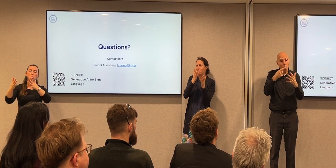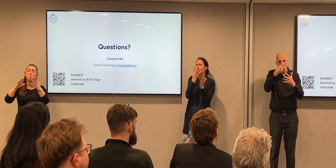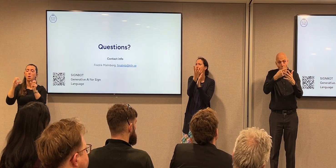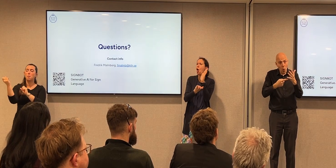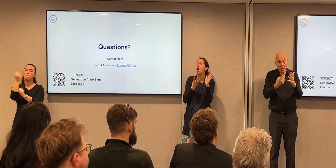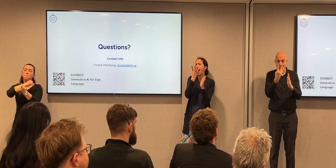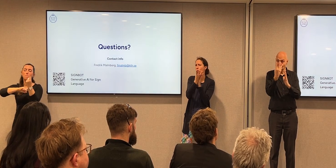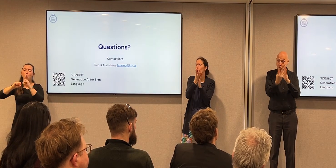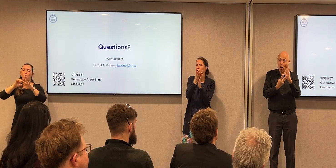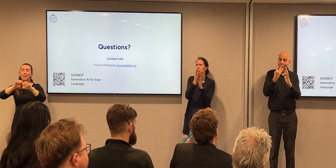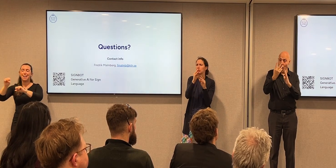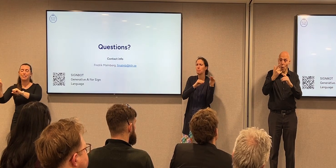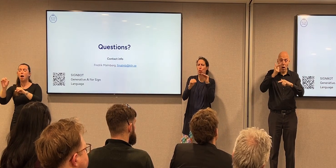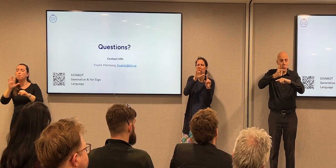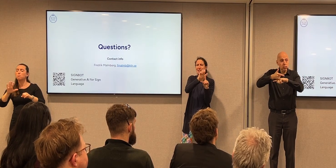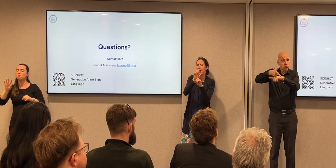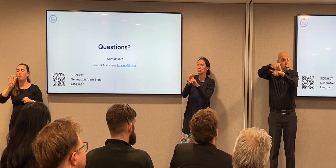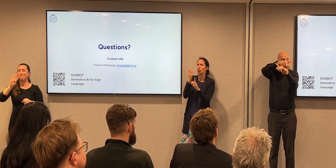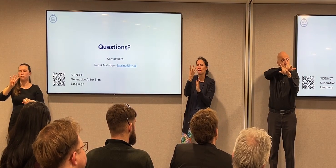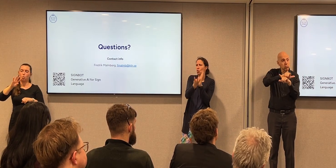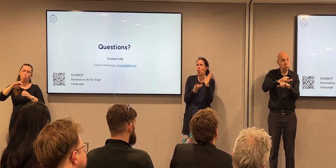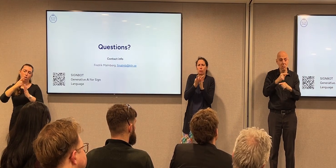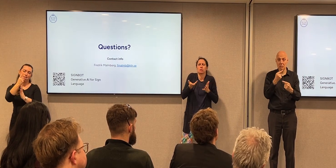data. So with more data, it could be